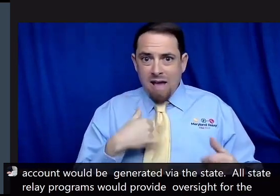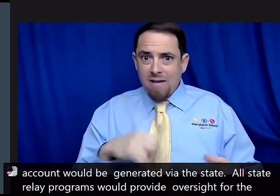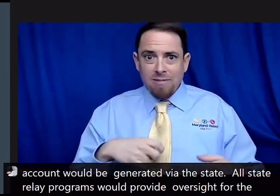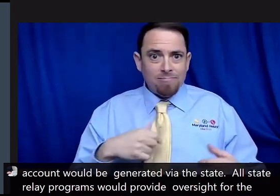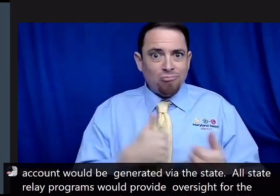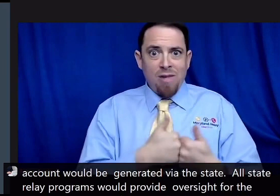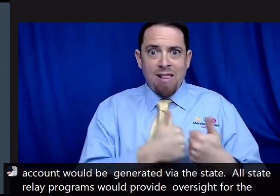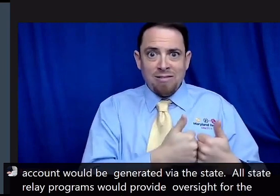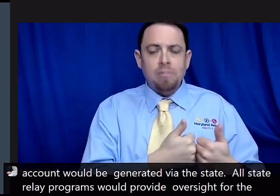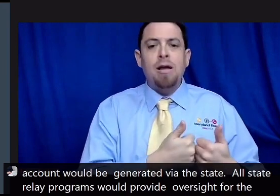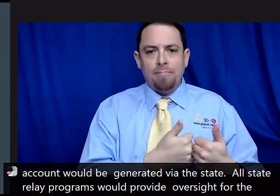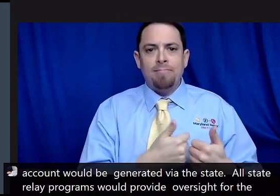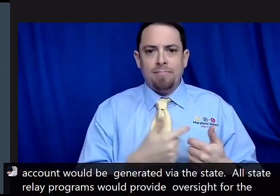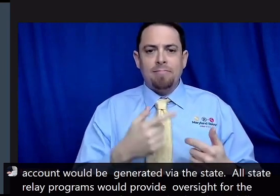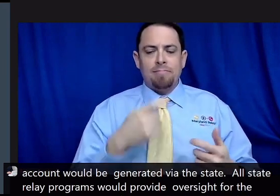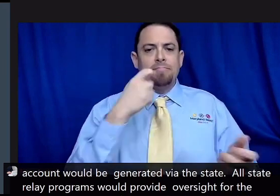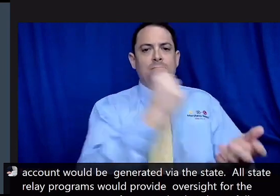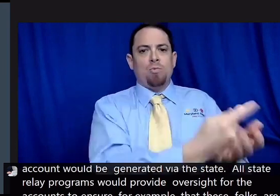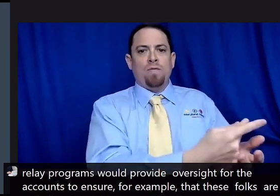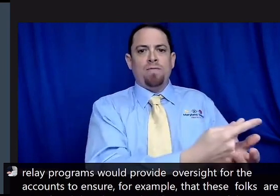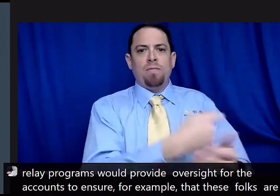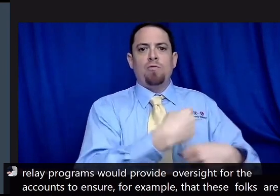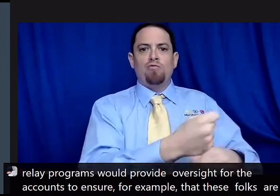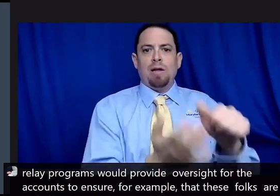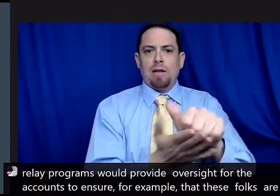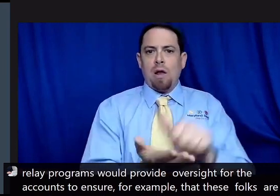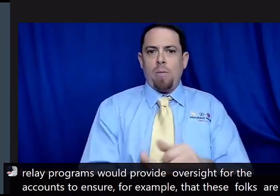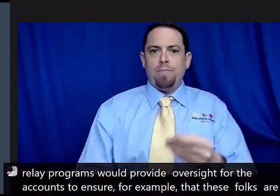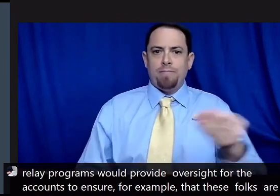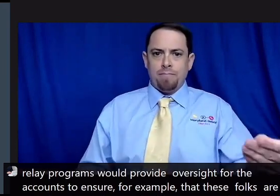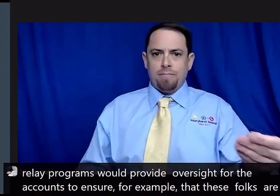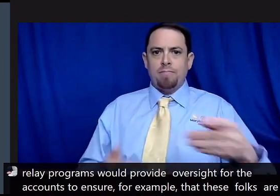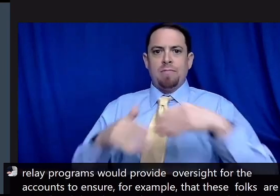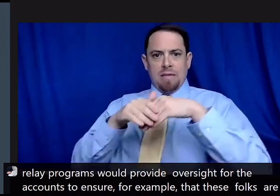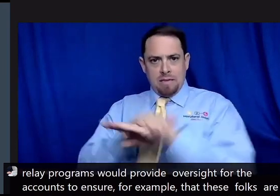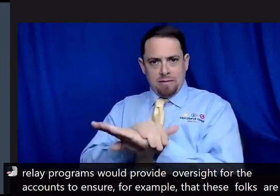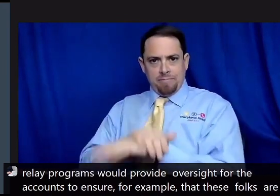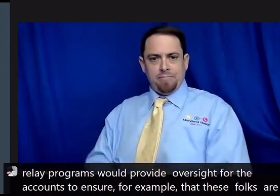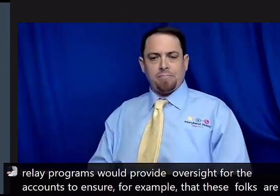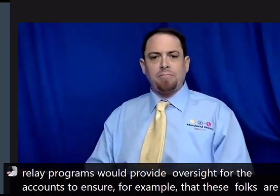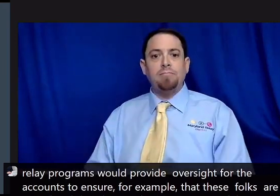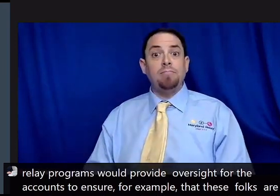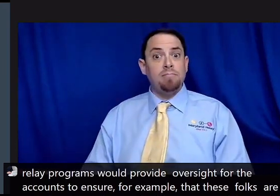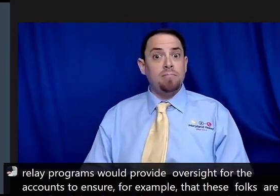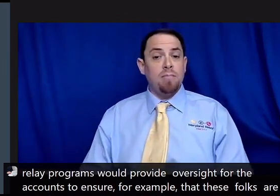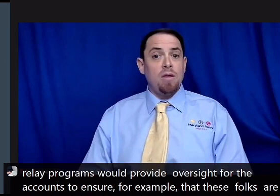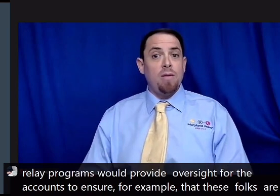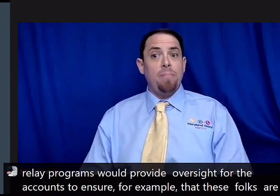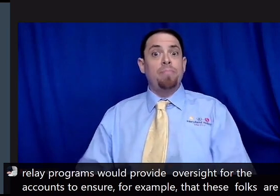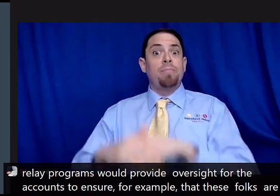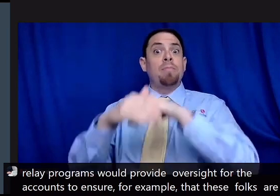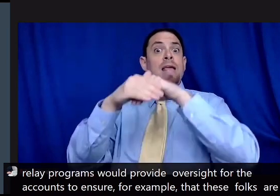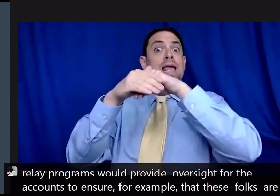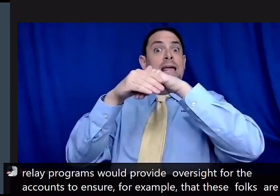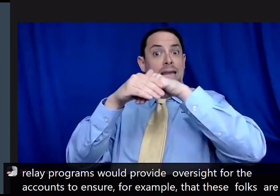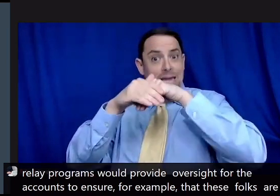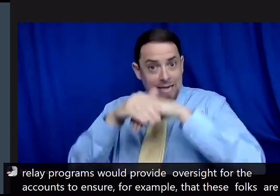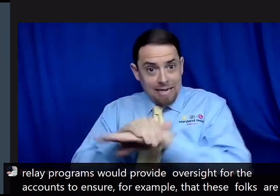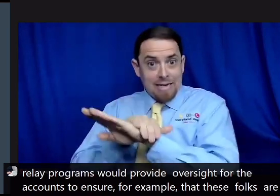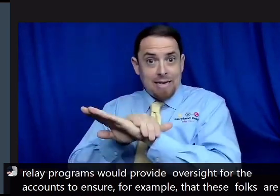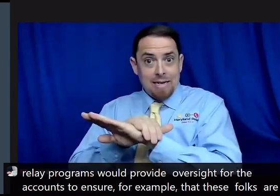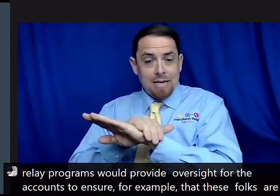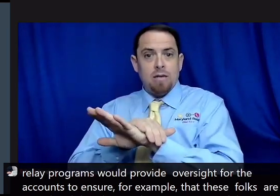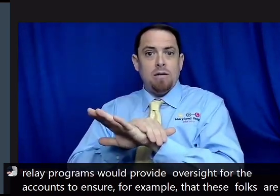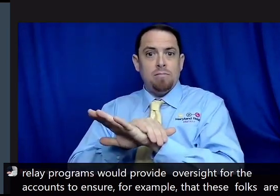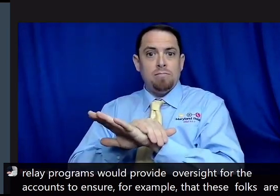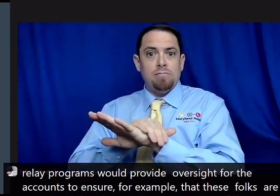and that these folks have difficulty using a standard telephone and qualify. And based on that qualification, they would then